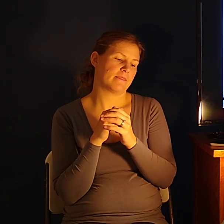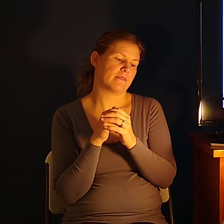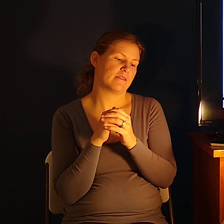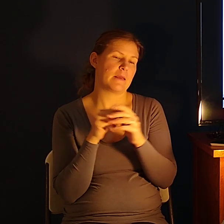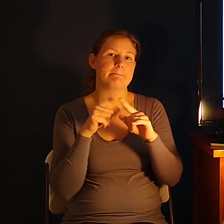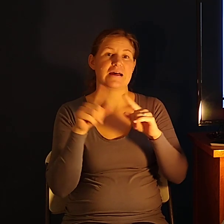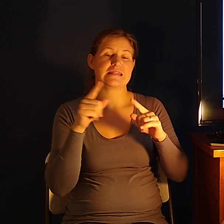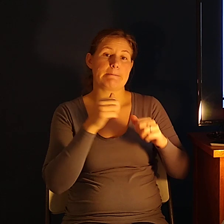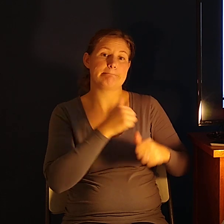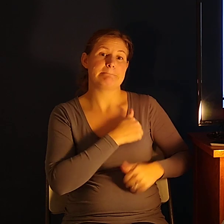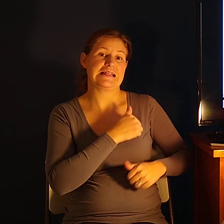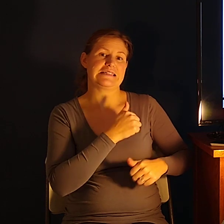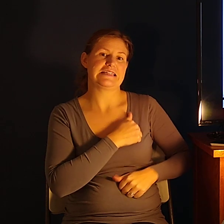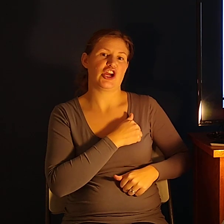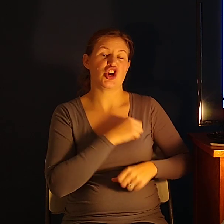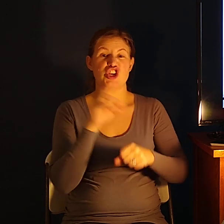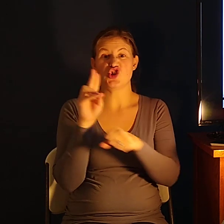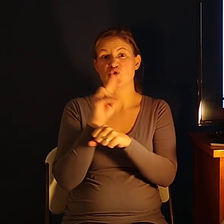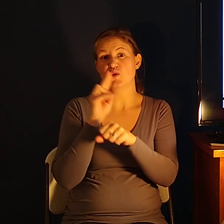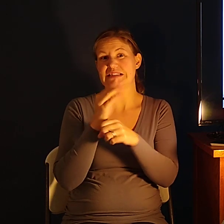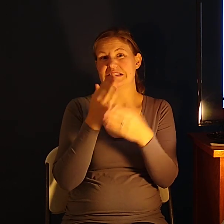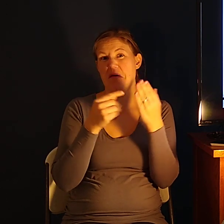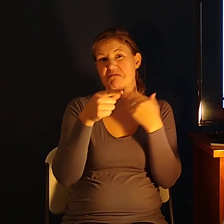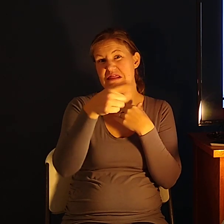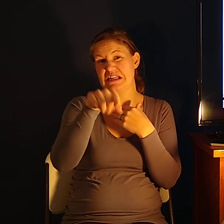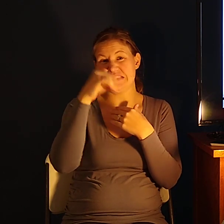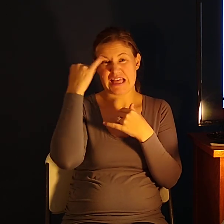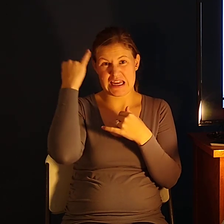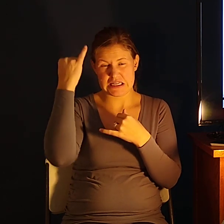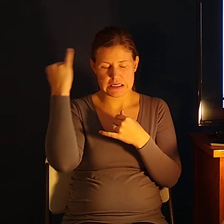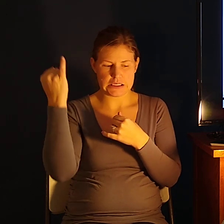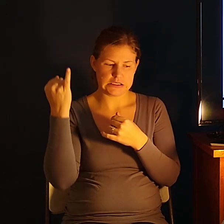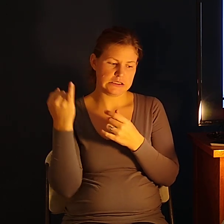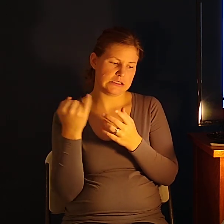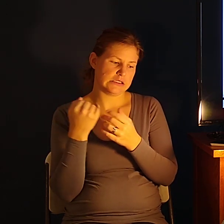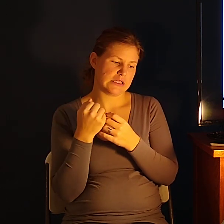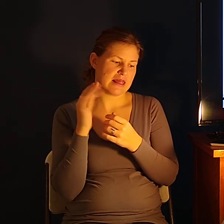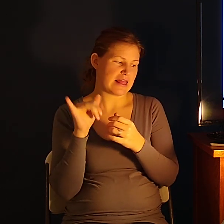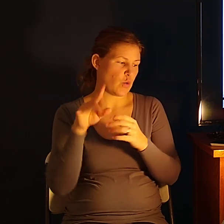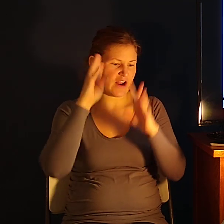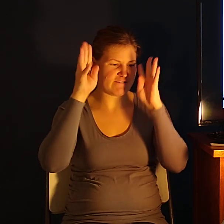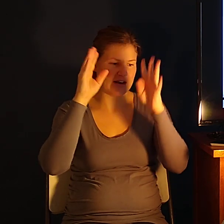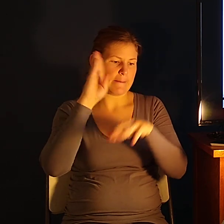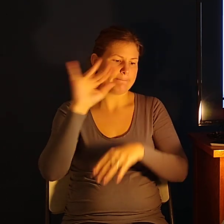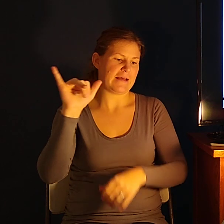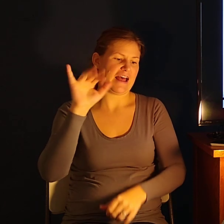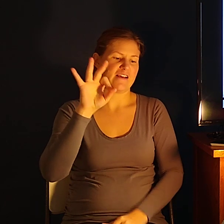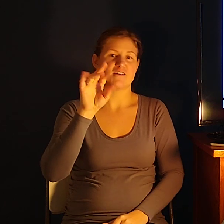military employed some of these ideas that were invented by Buckminster Fuller